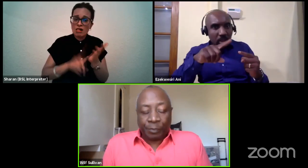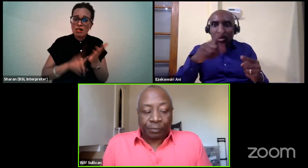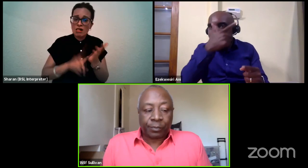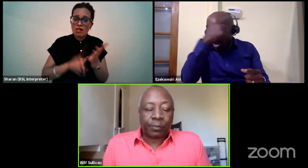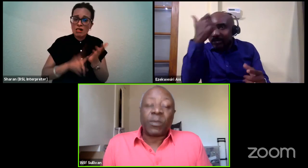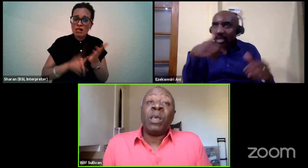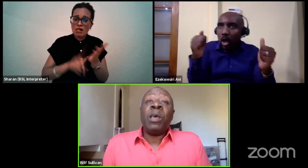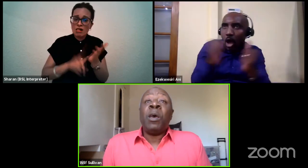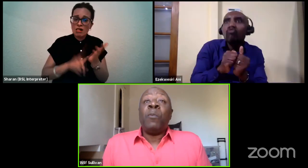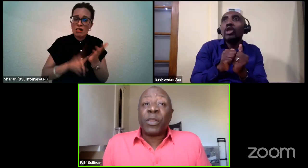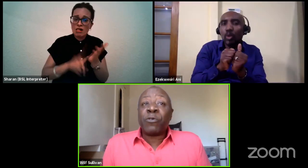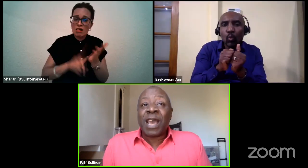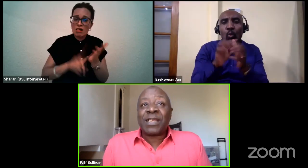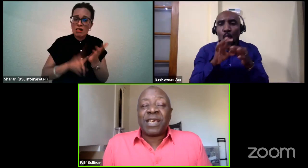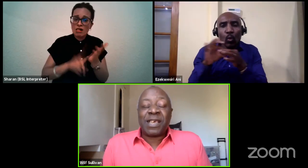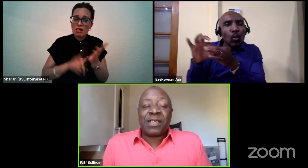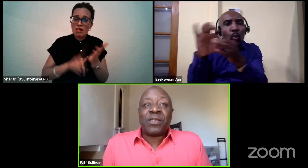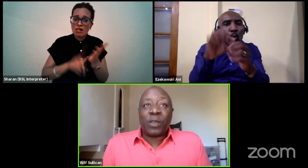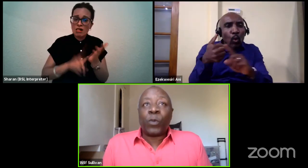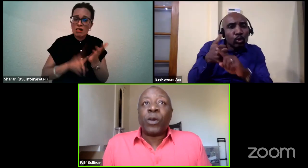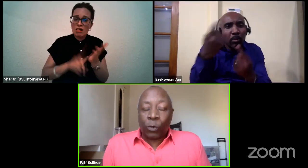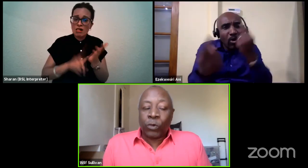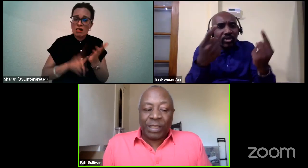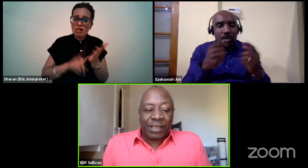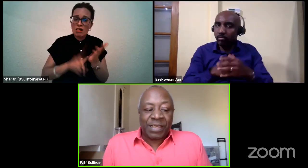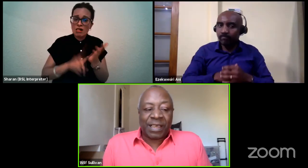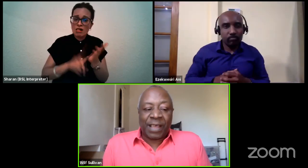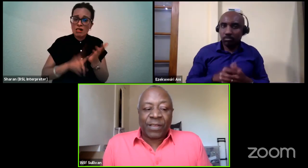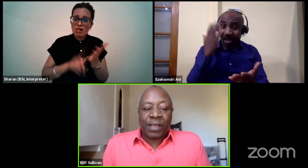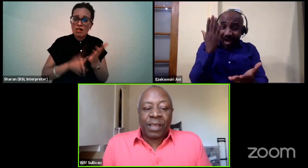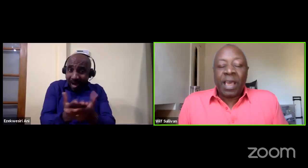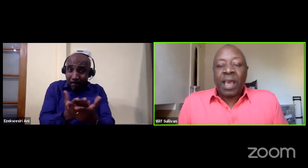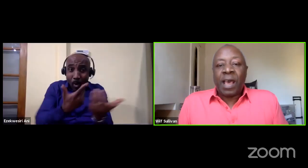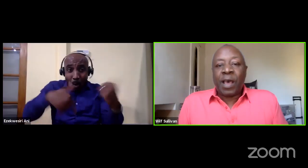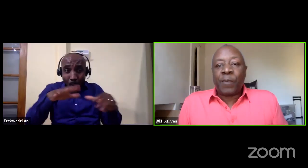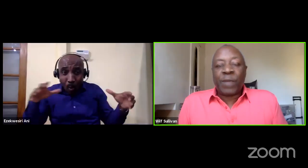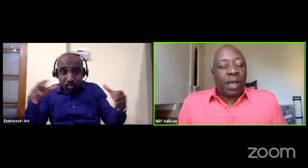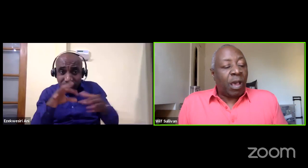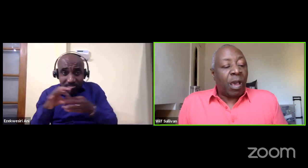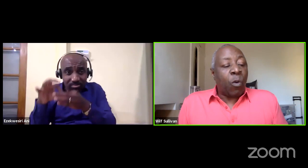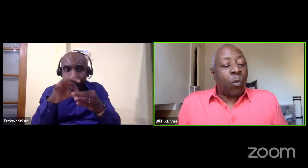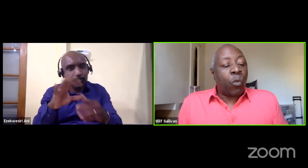together. But the reality is that we're not all in this together.